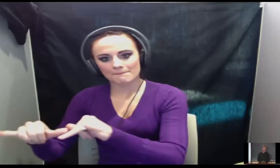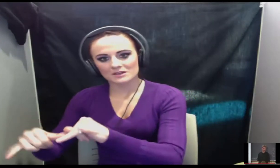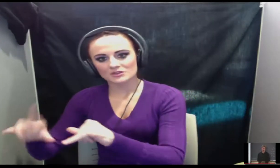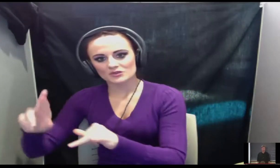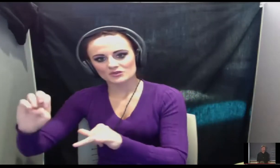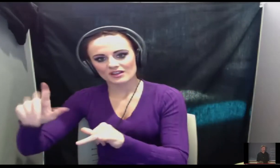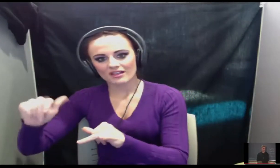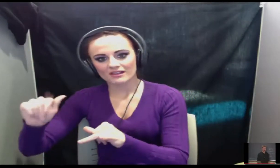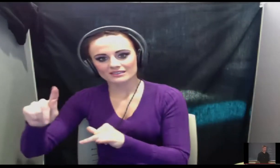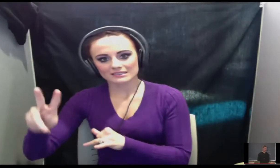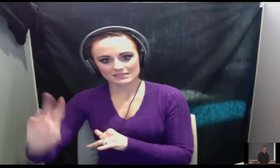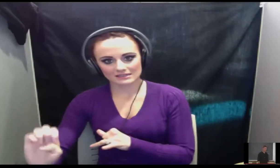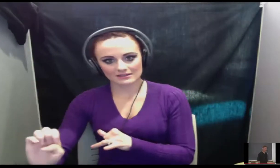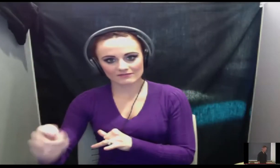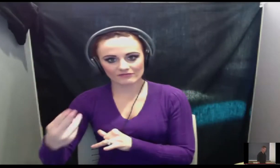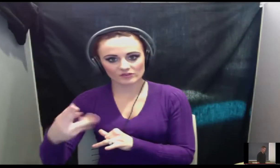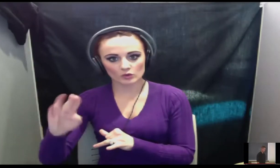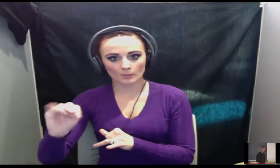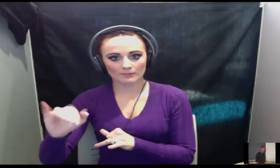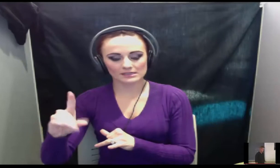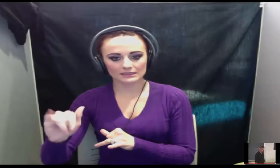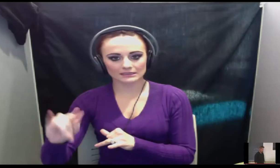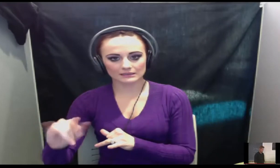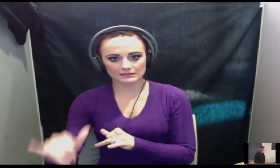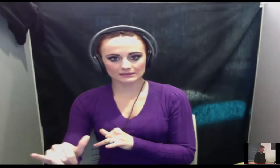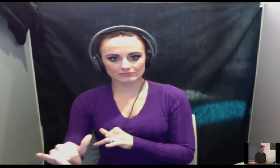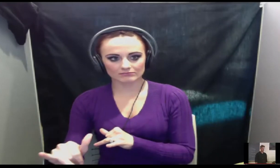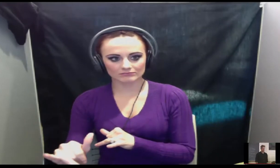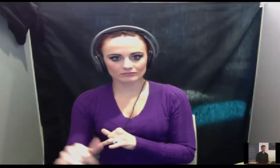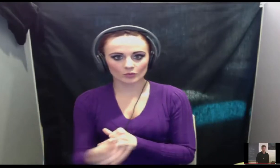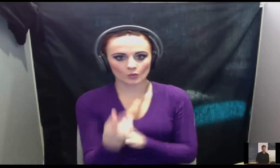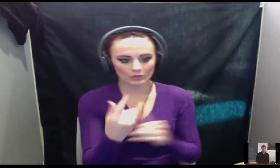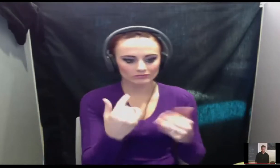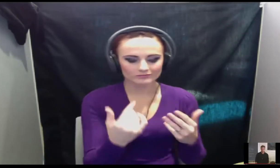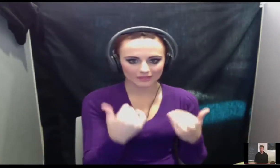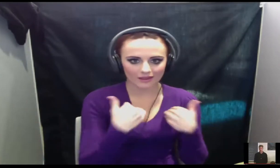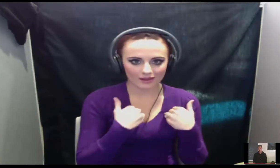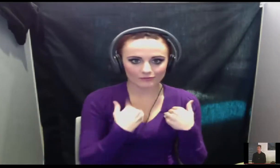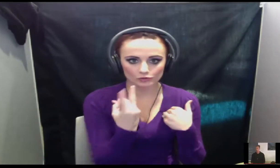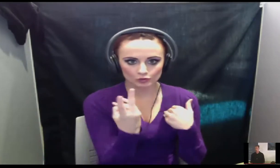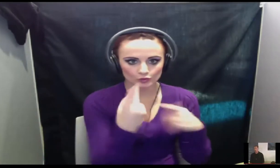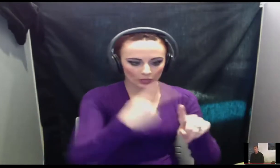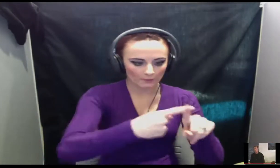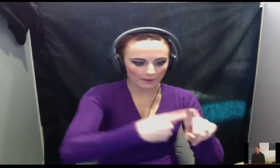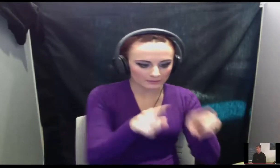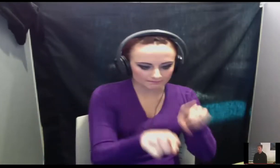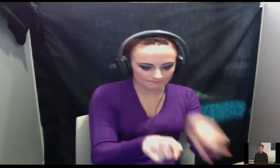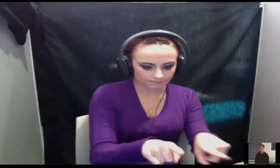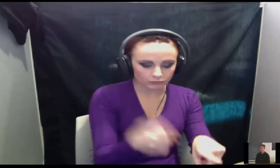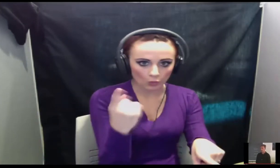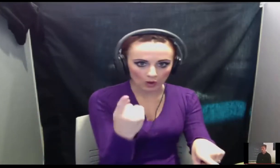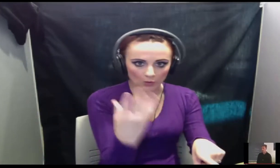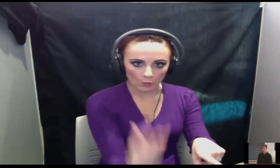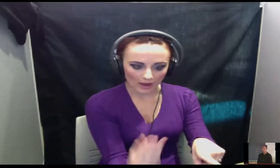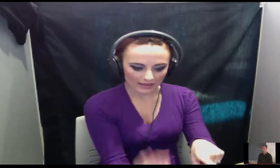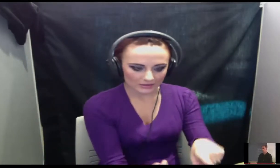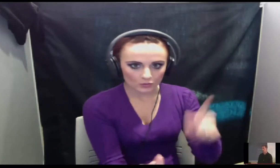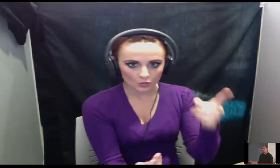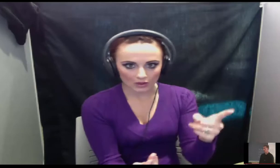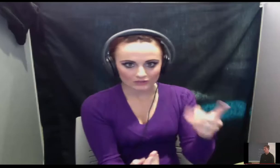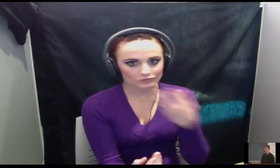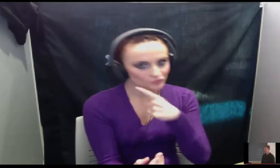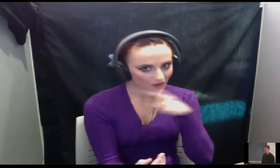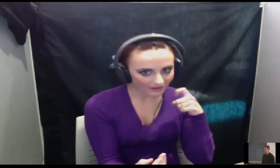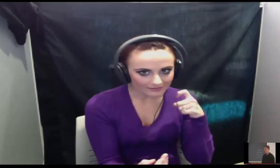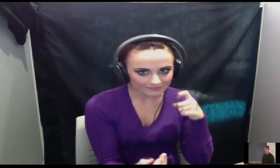wet and a dry bulb thermometer. It's not very difficult to make a wet bulb thermometer. Wrap a piece of cotton around